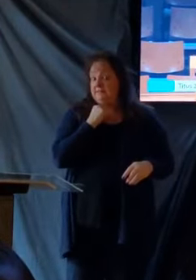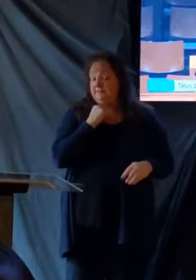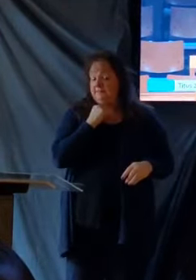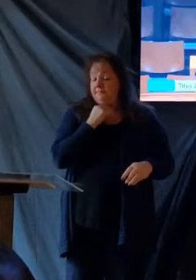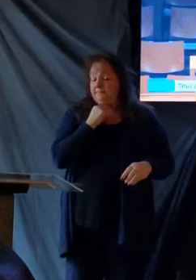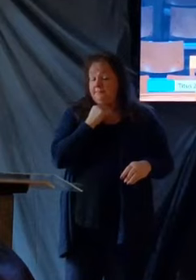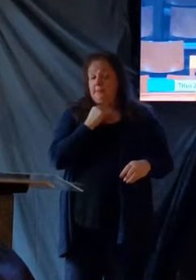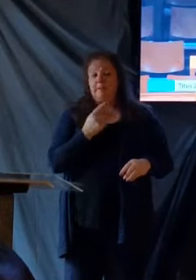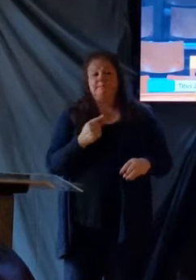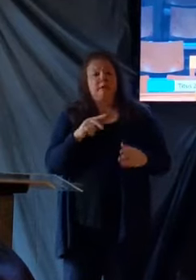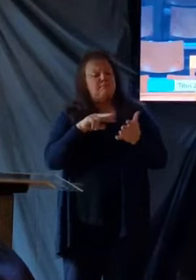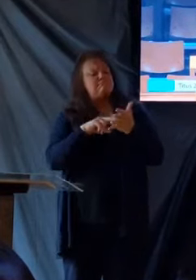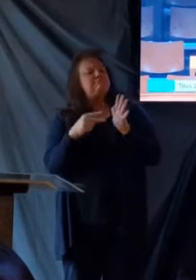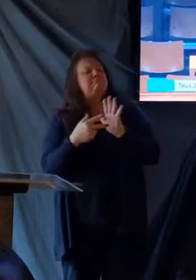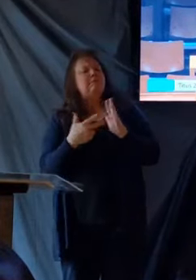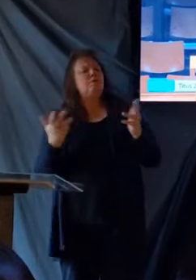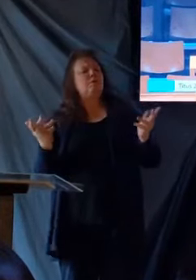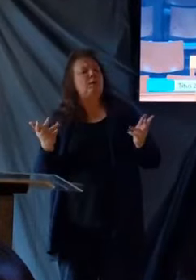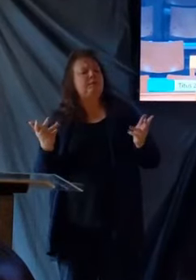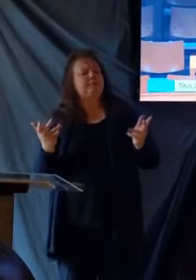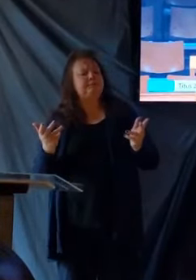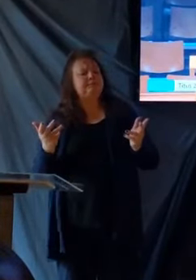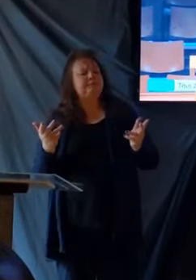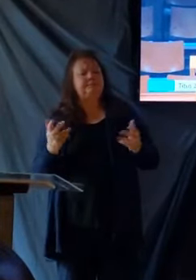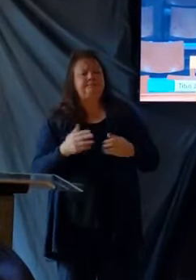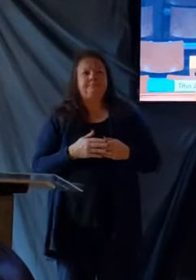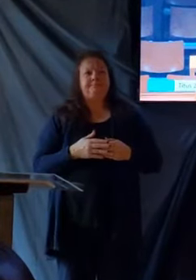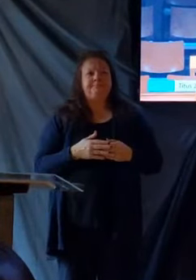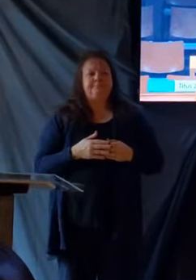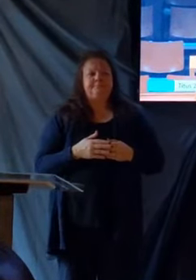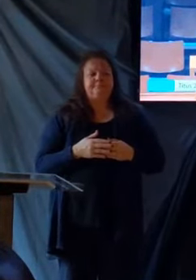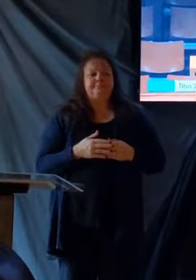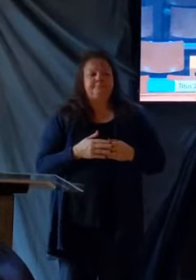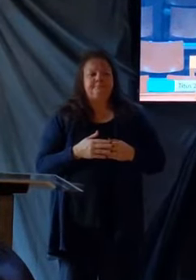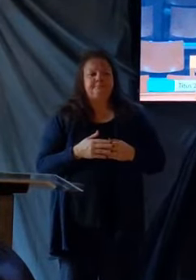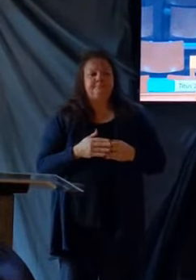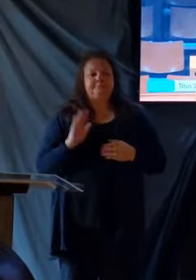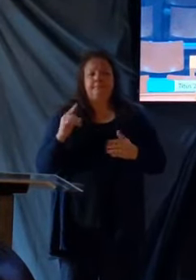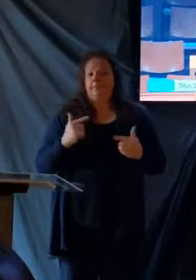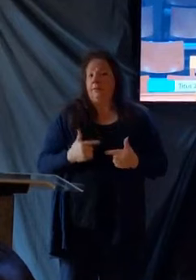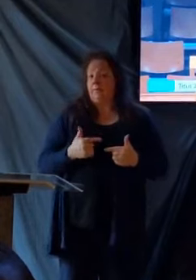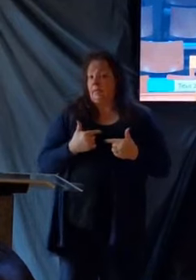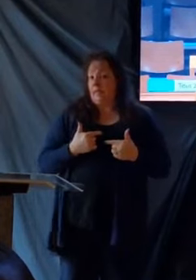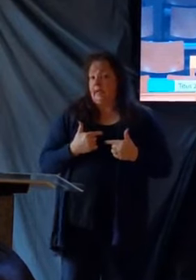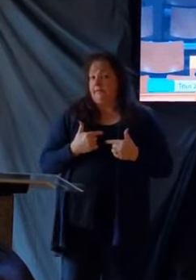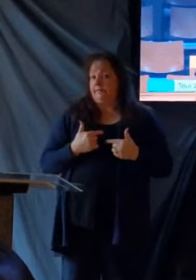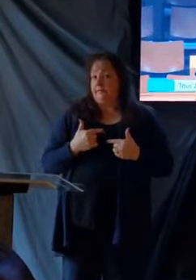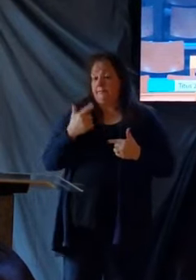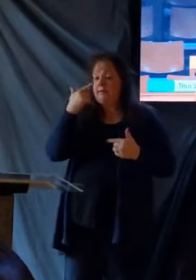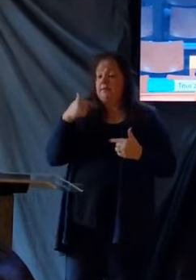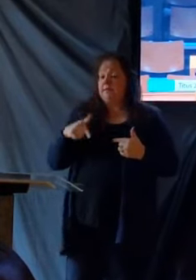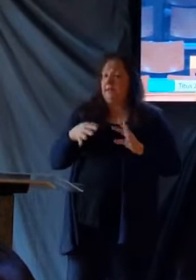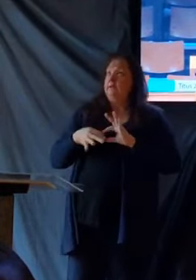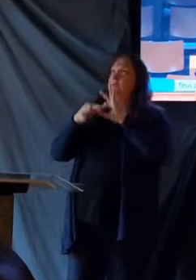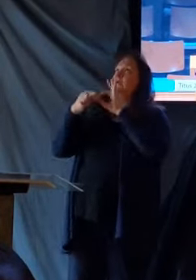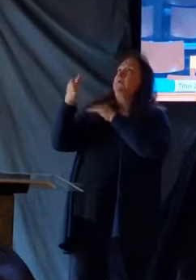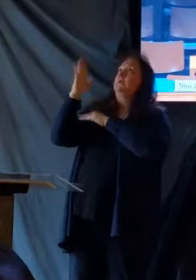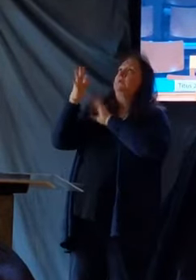But what it comes to mean then is their life as a child of God,